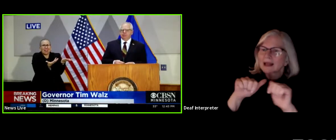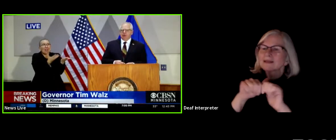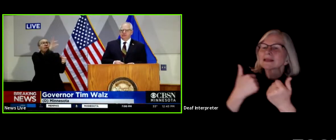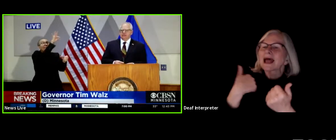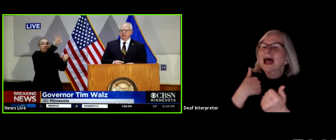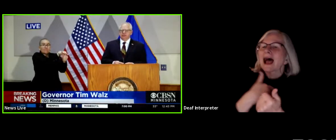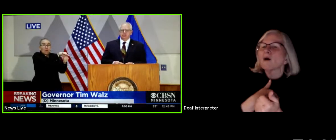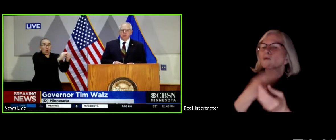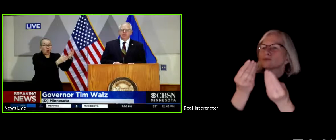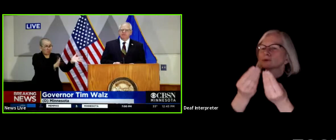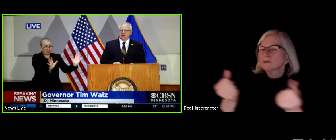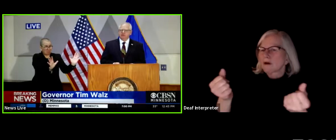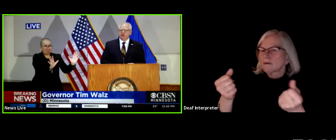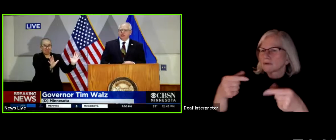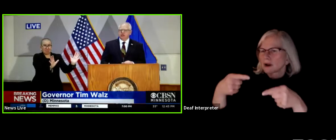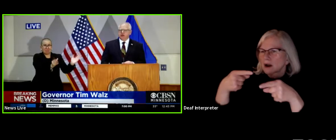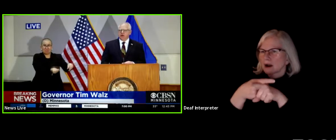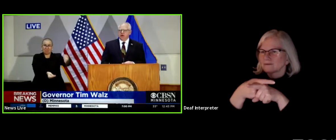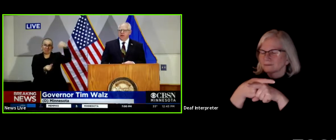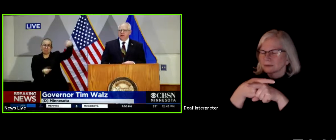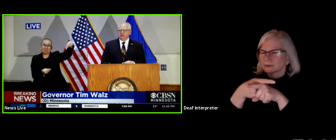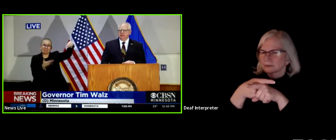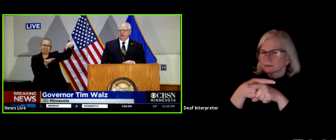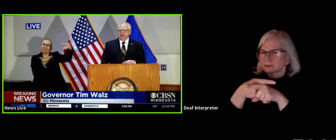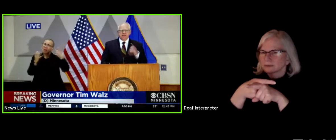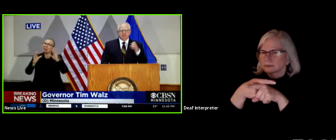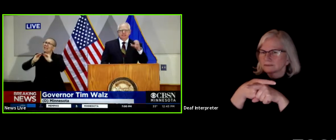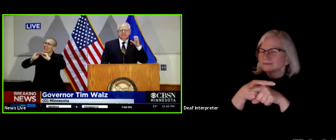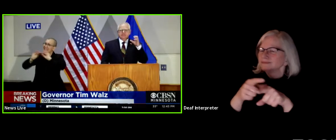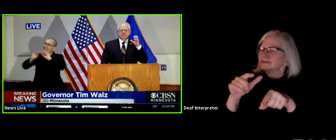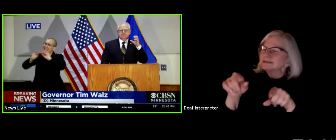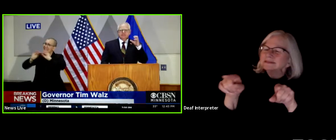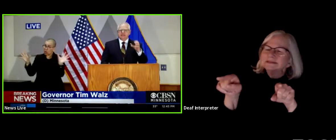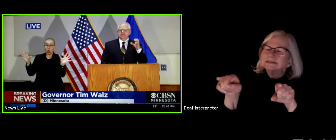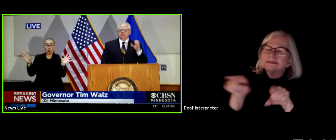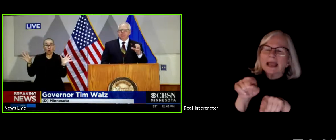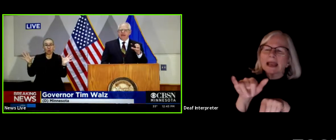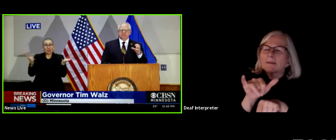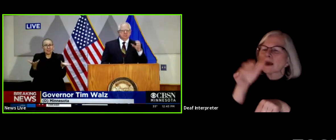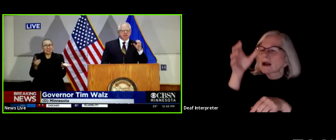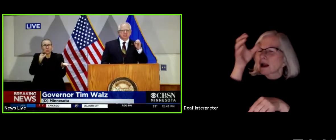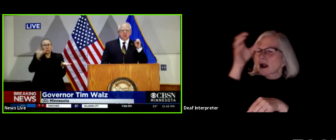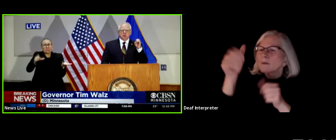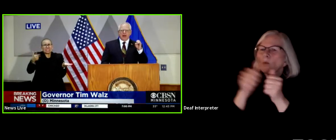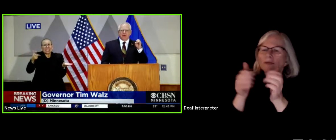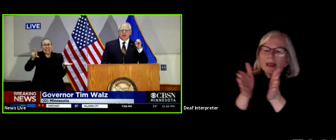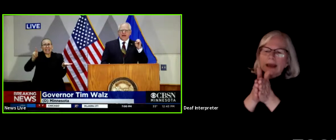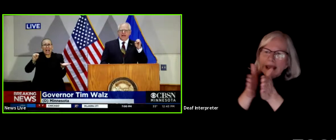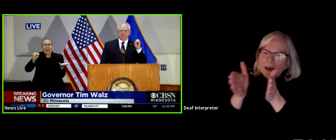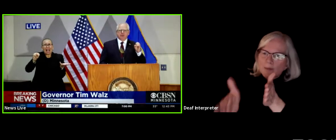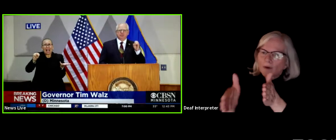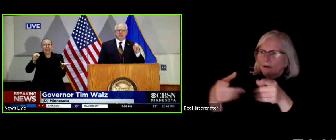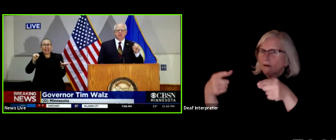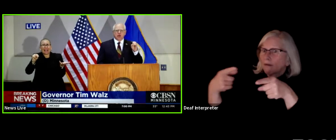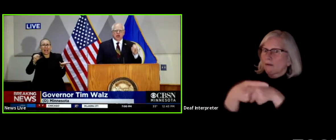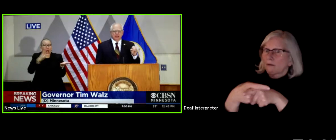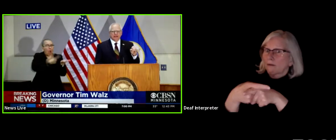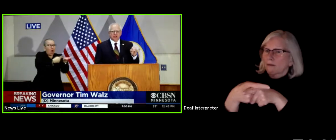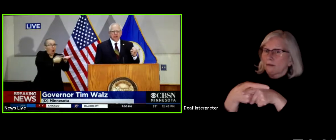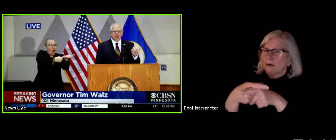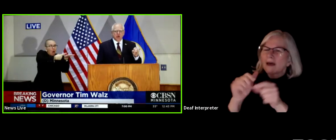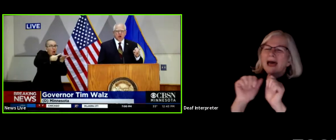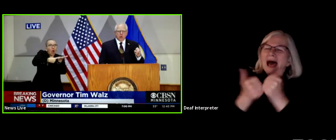and I keep bringing this up. Let's all be very, very clear. In the midst of heated debates, especially around a